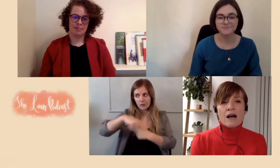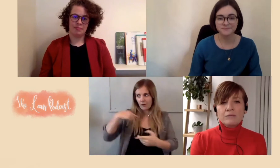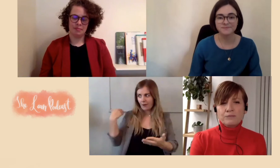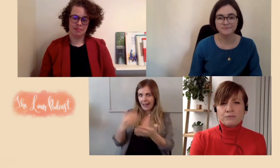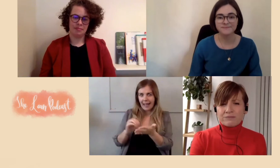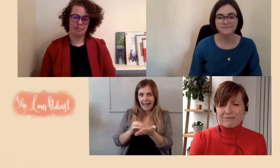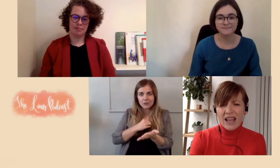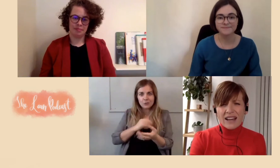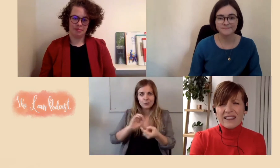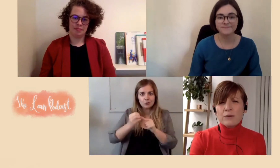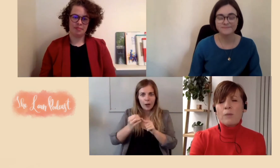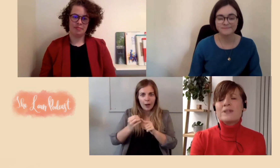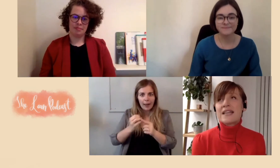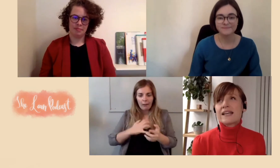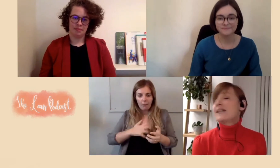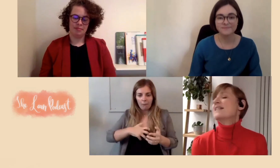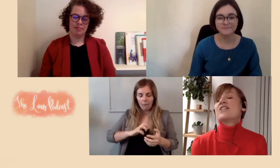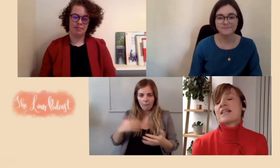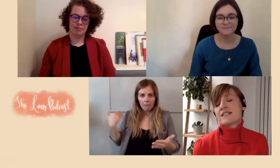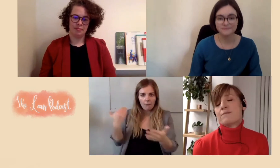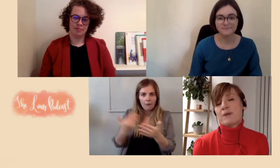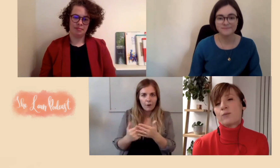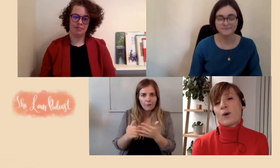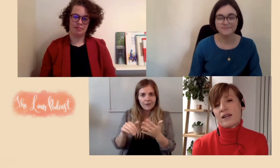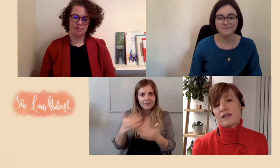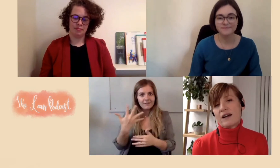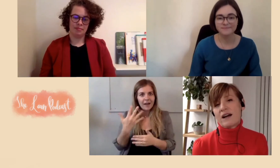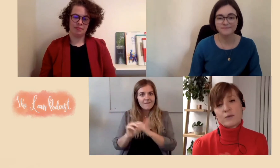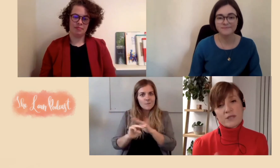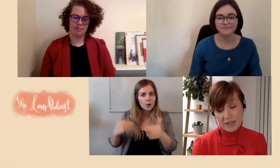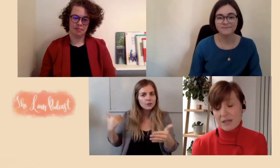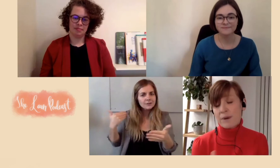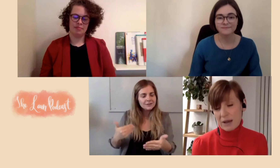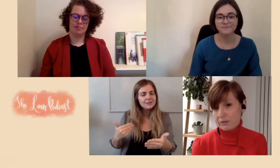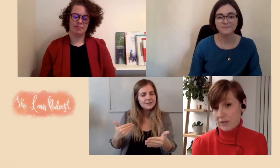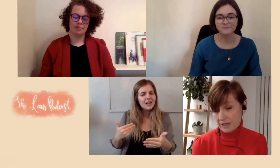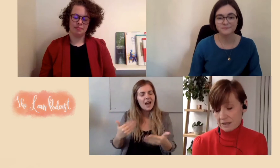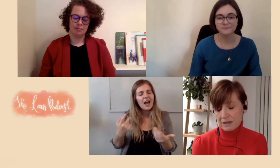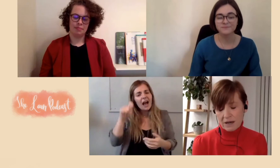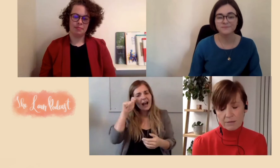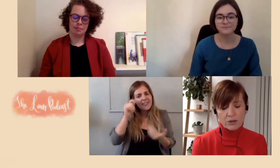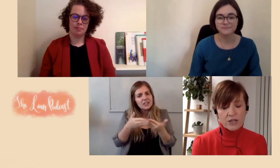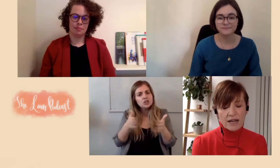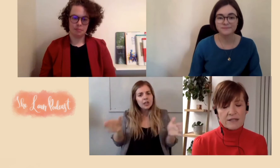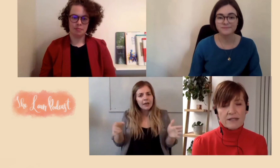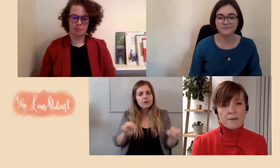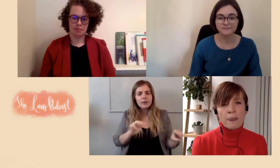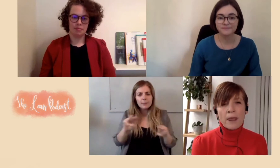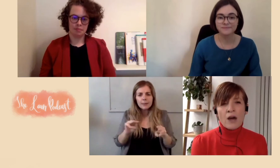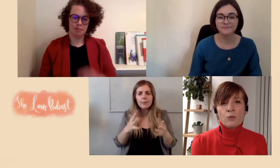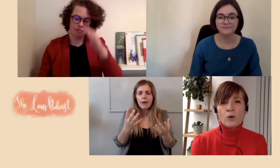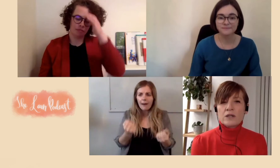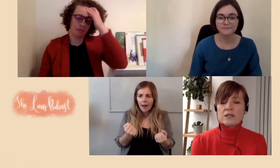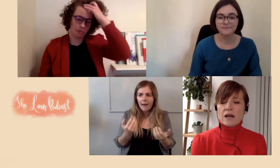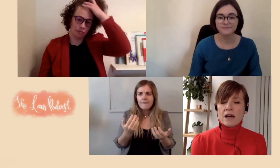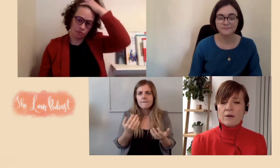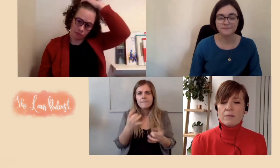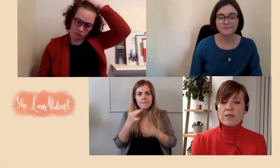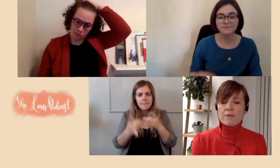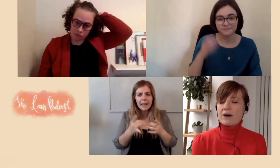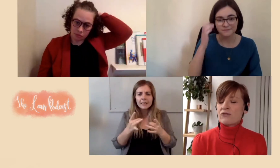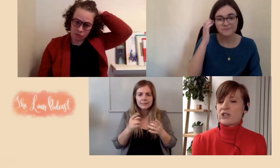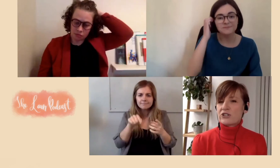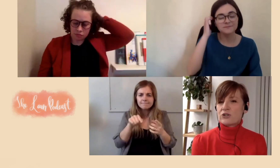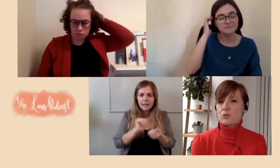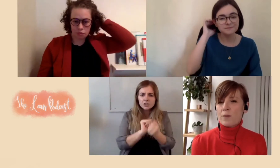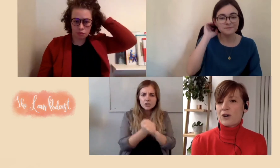And I think that generally people probably have found their own way of making that distinction between home life and work